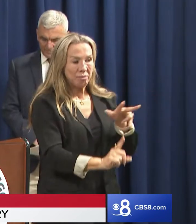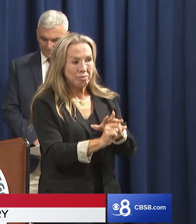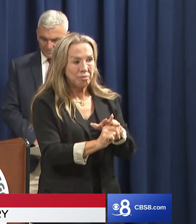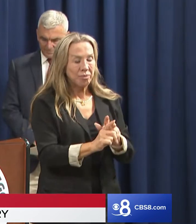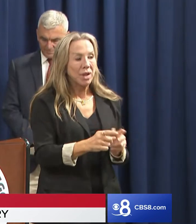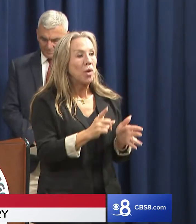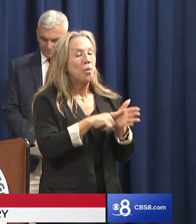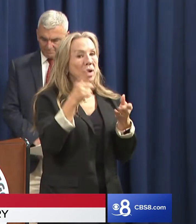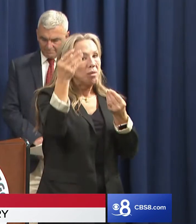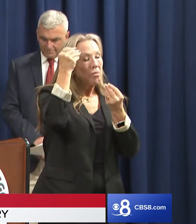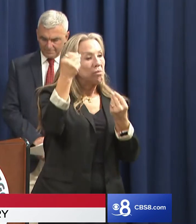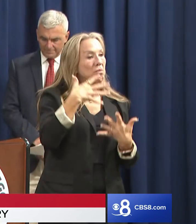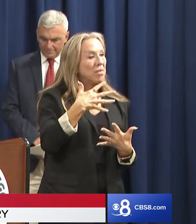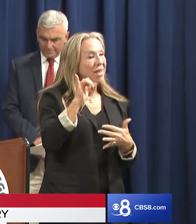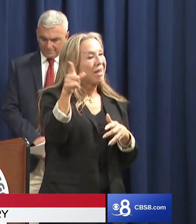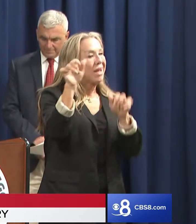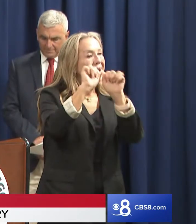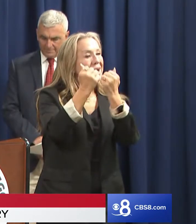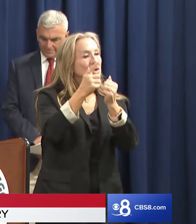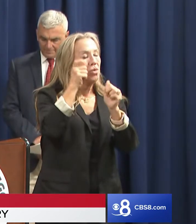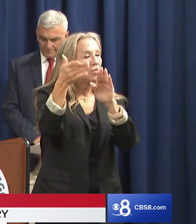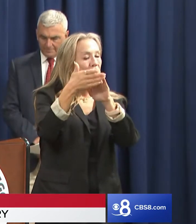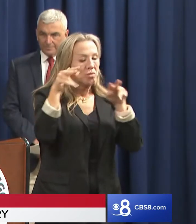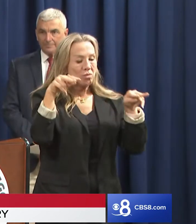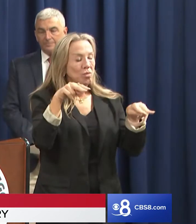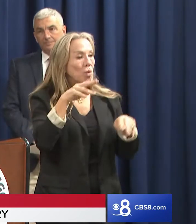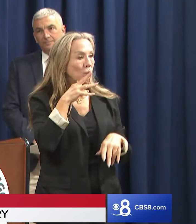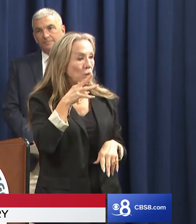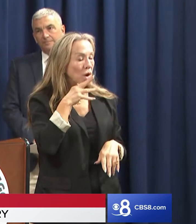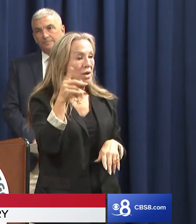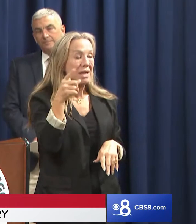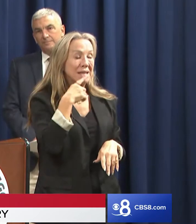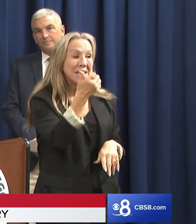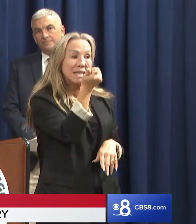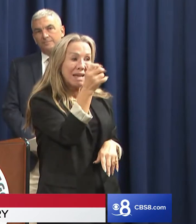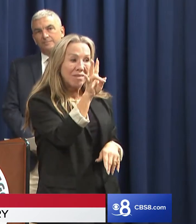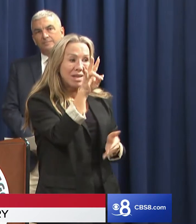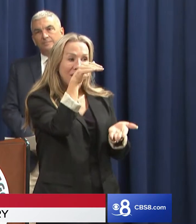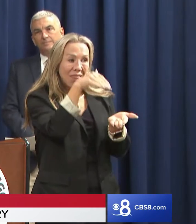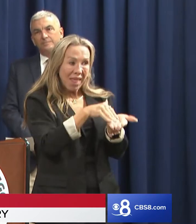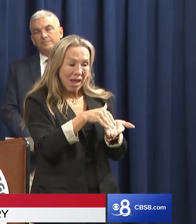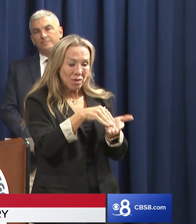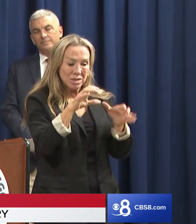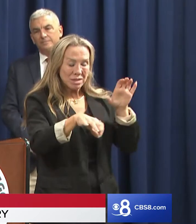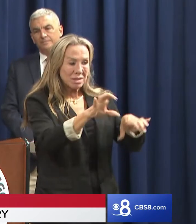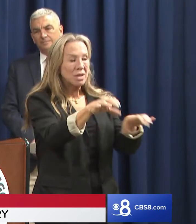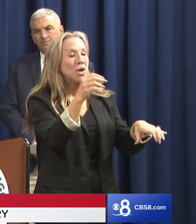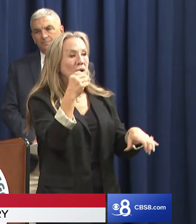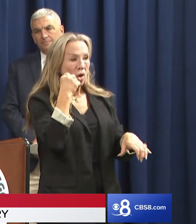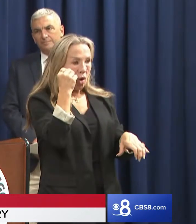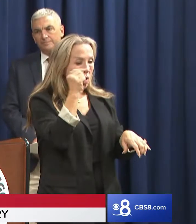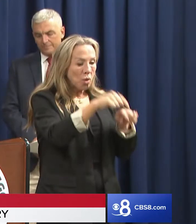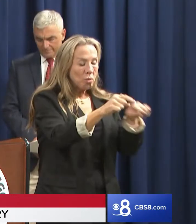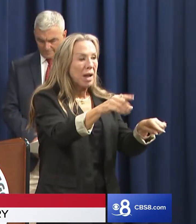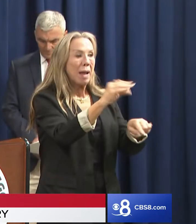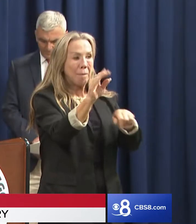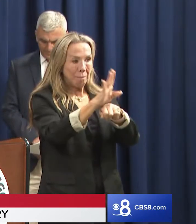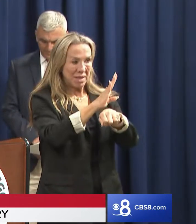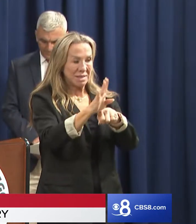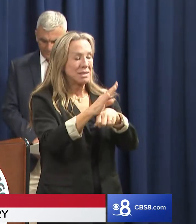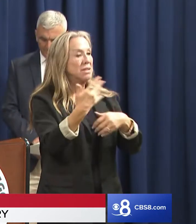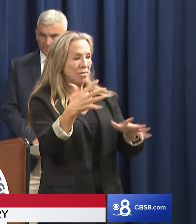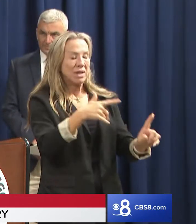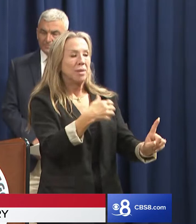told by the water agency at this point is that 17,000 homes and businesses are impacted by the boil water